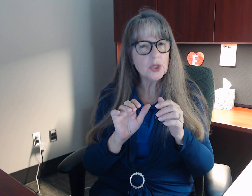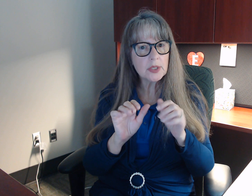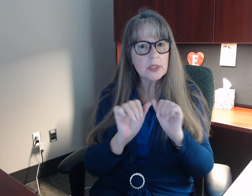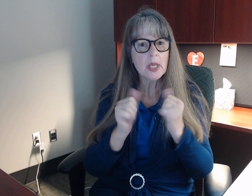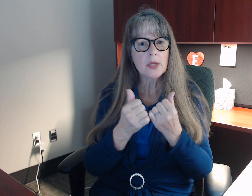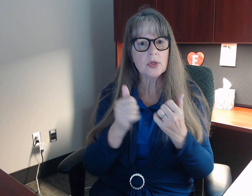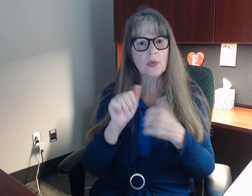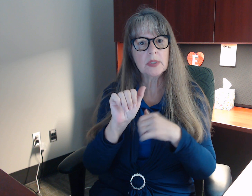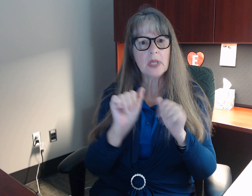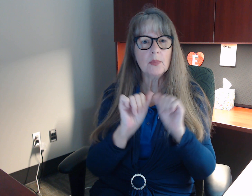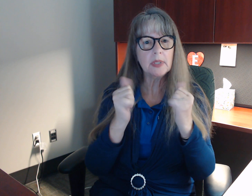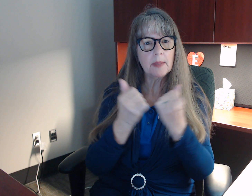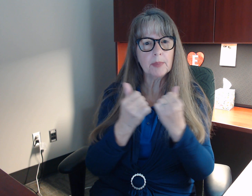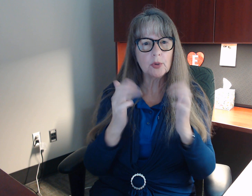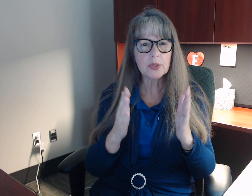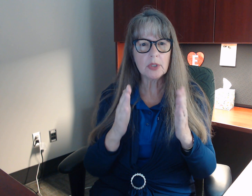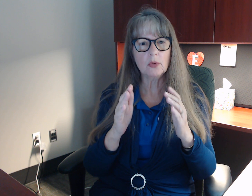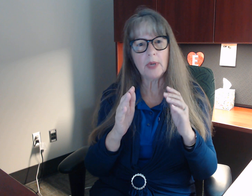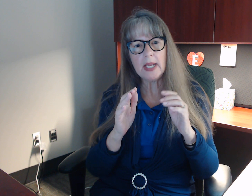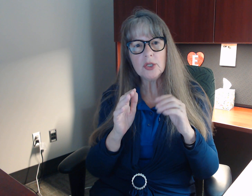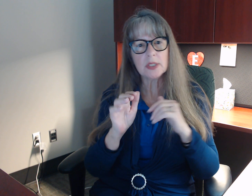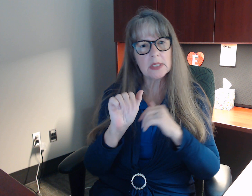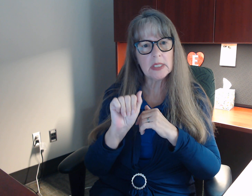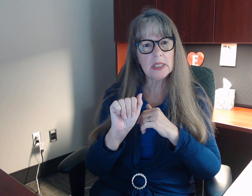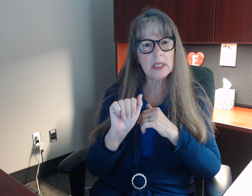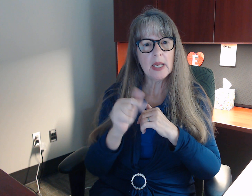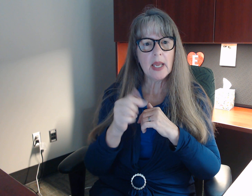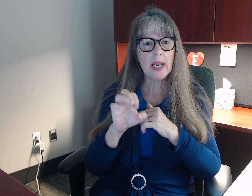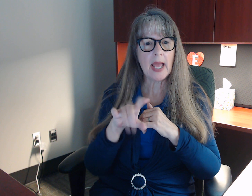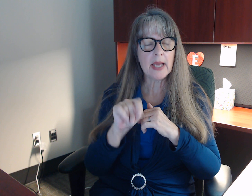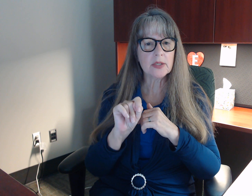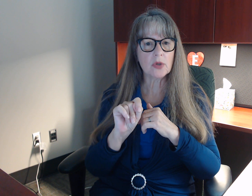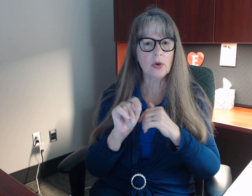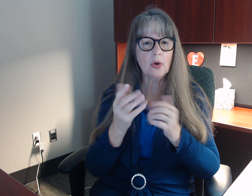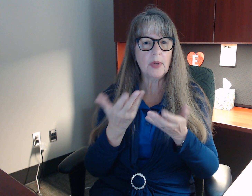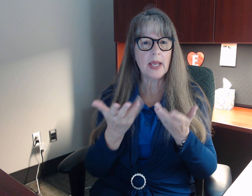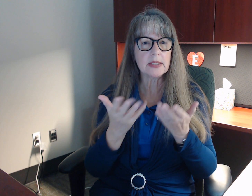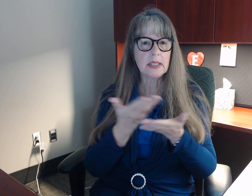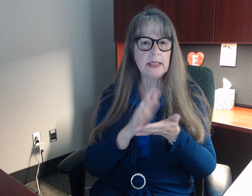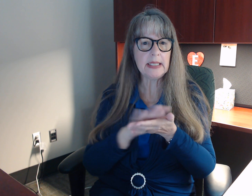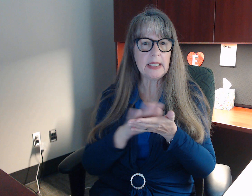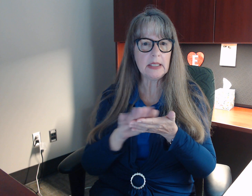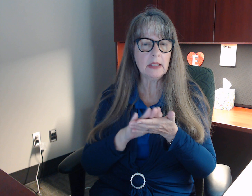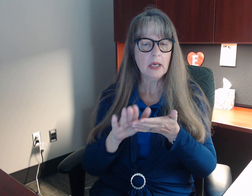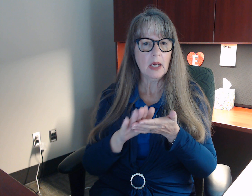agents. So it's not really a person or an agency. It already has cleaning